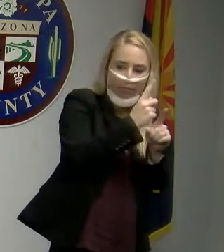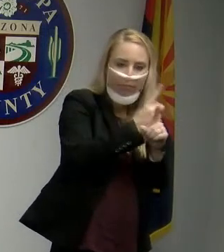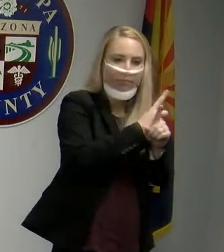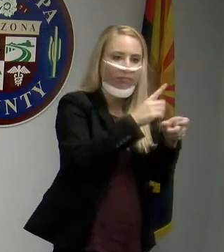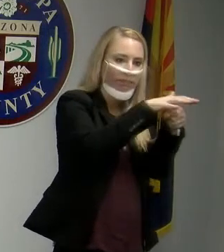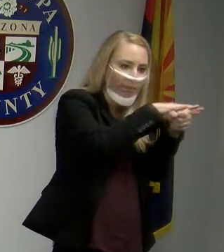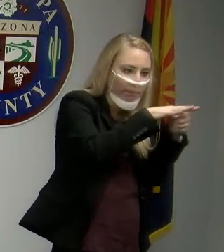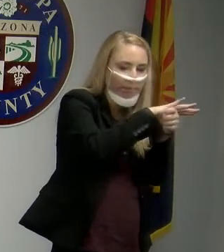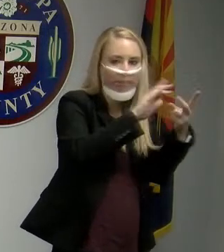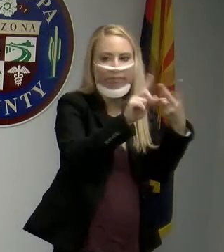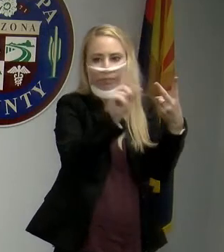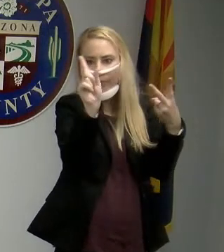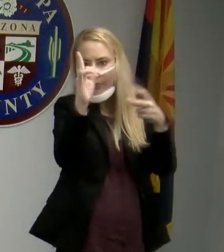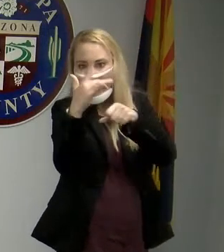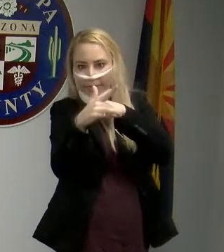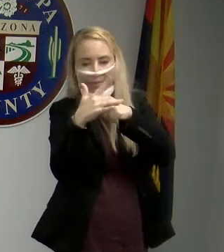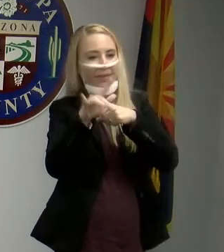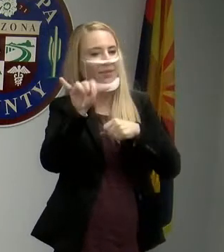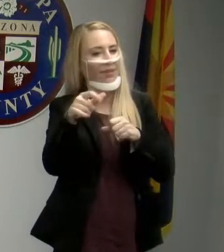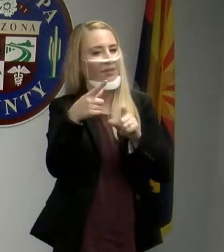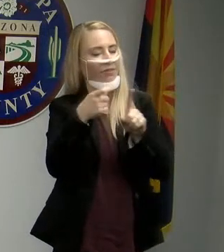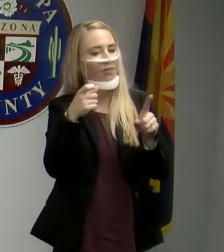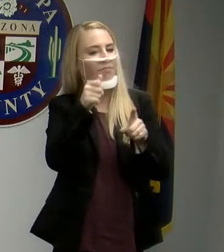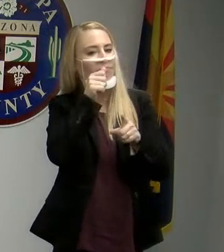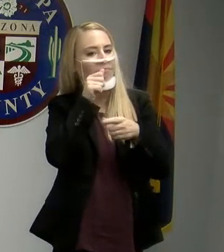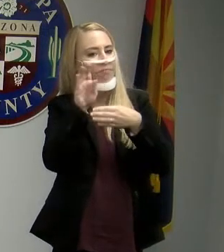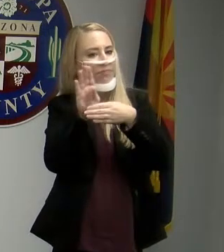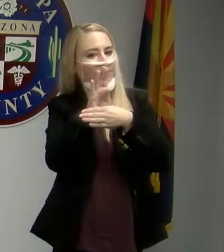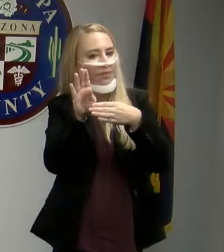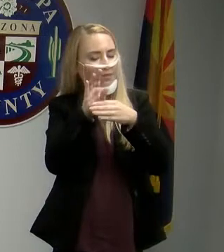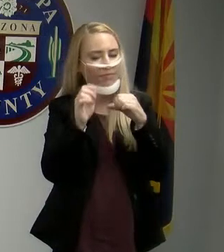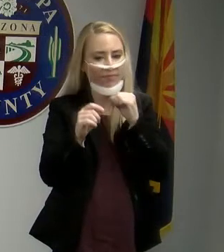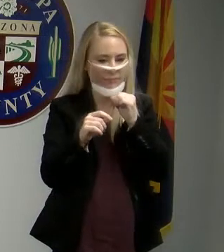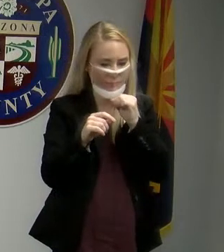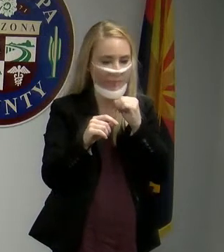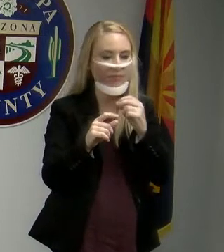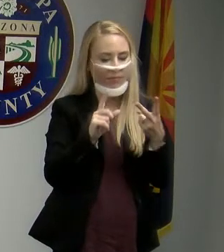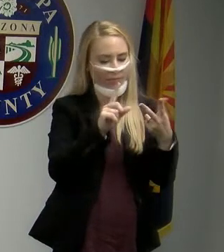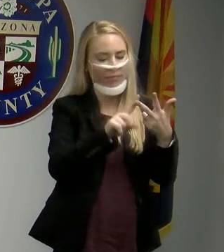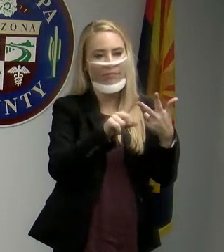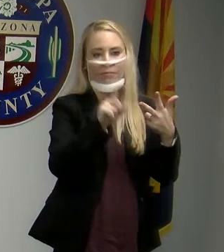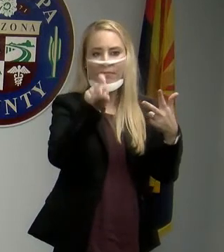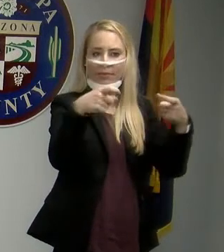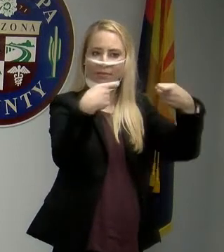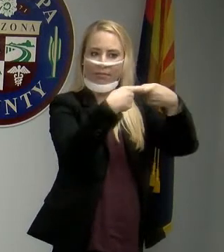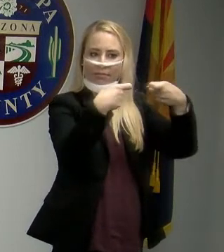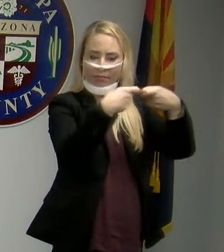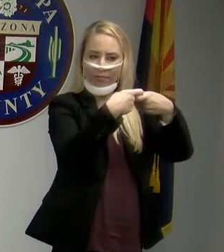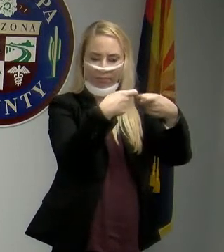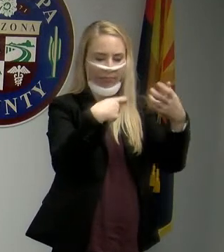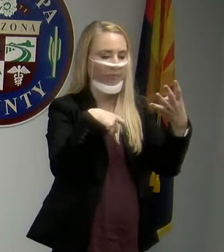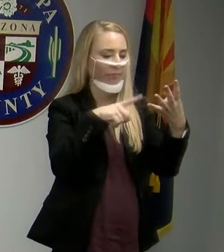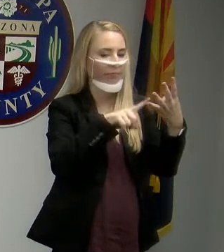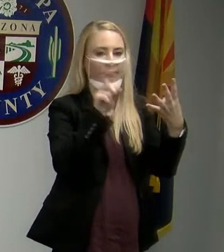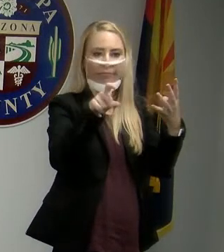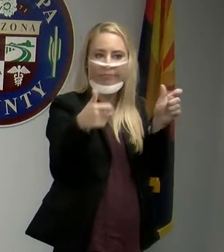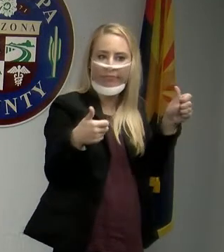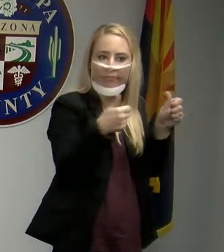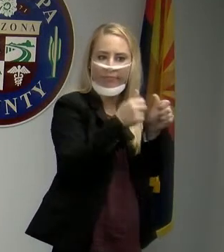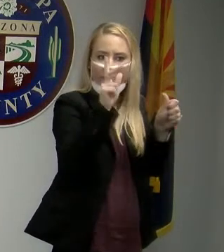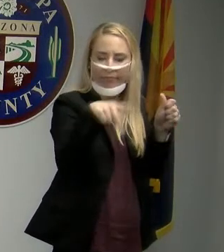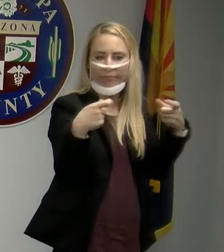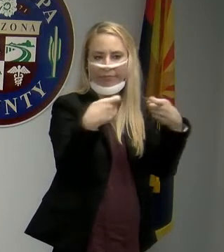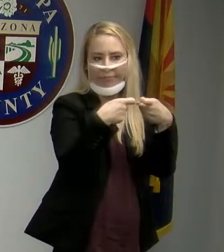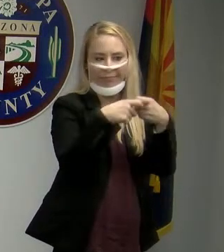available. These are coming from a private vendor. We also have to make sure that we have the power installed and that we have backup power capability for these